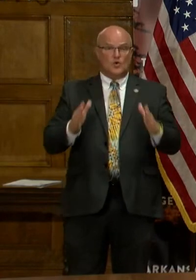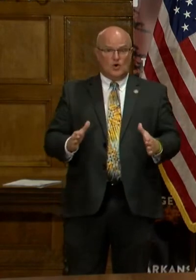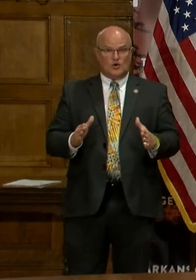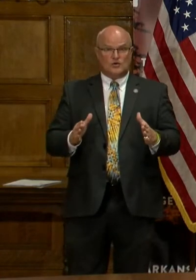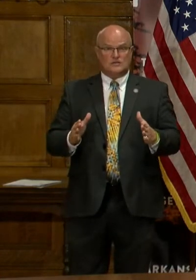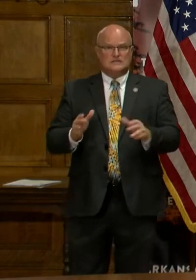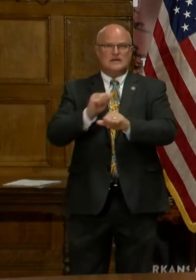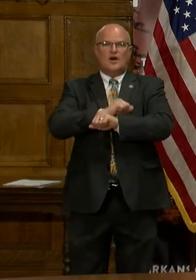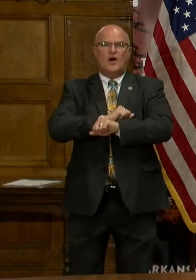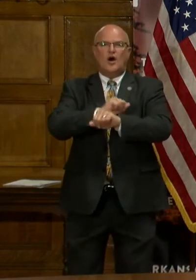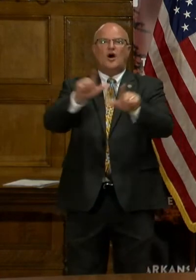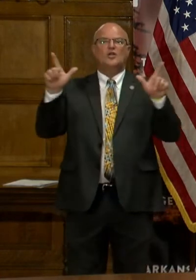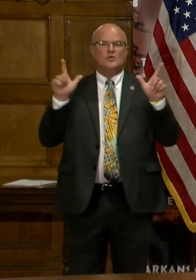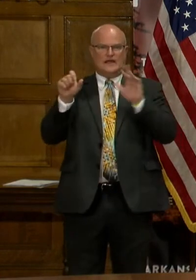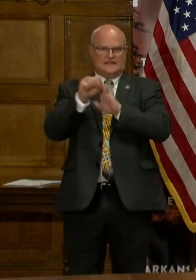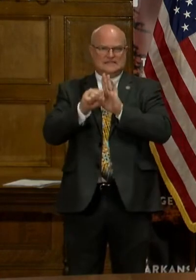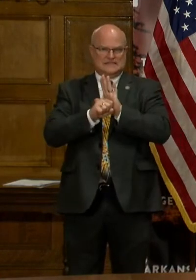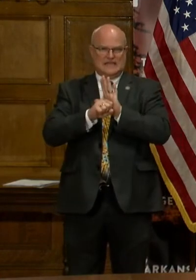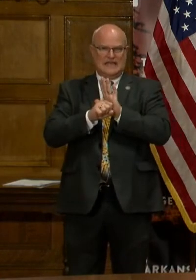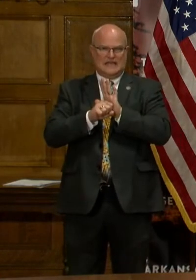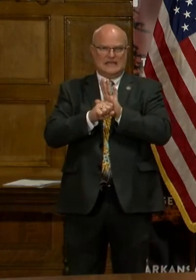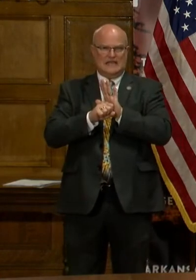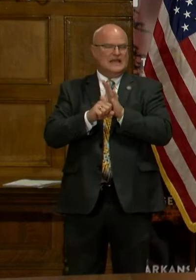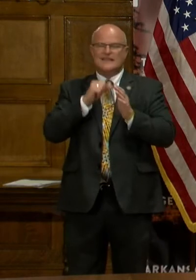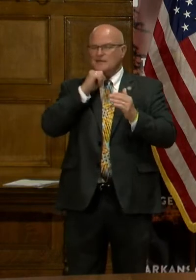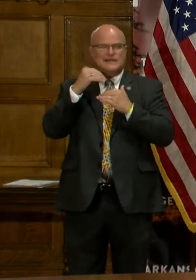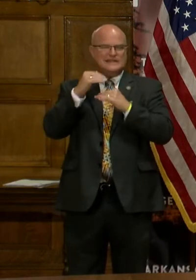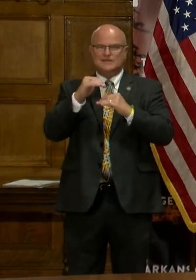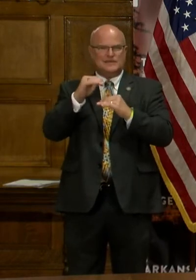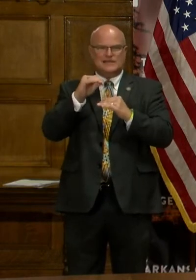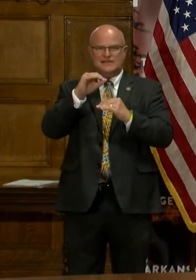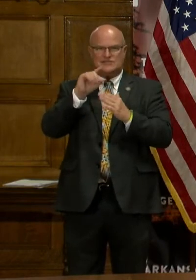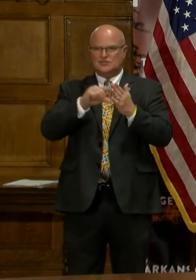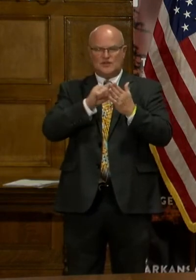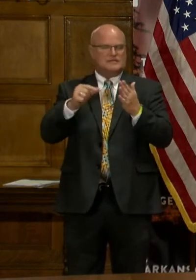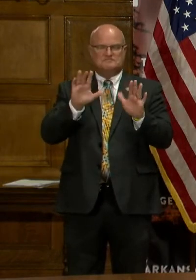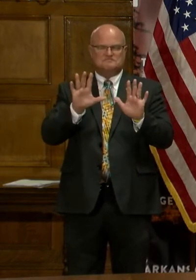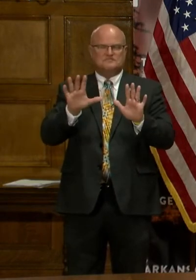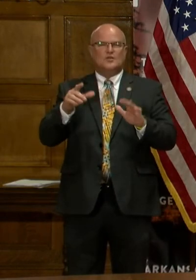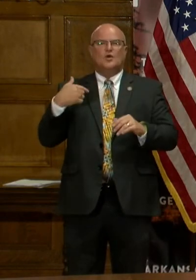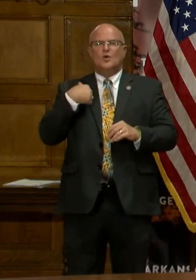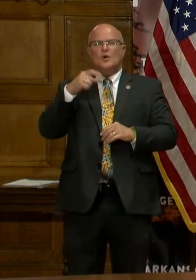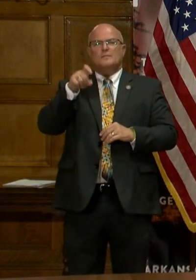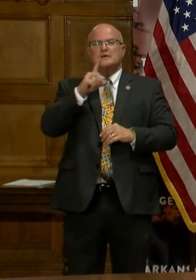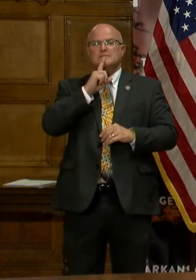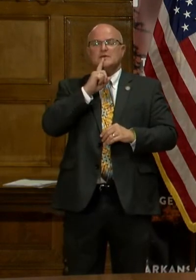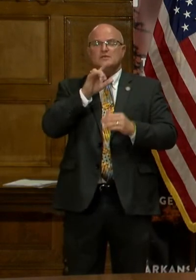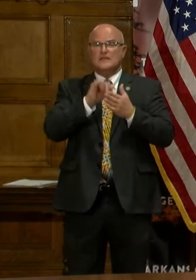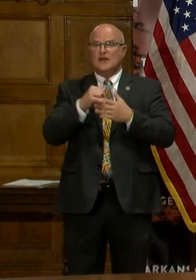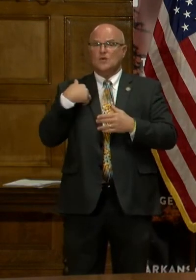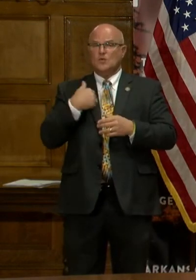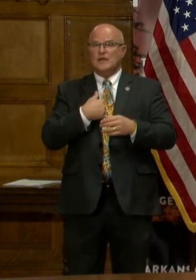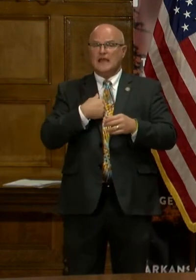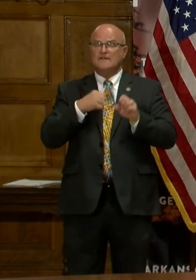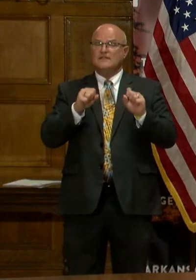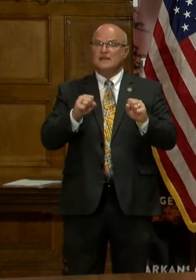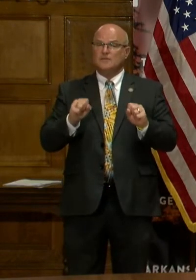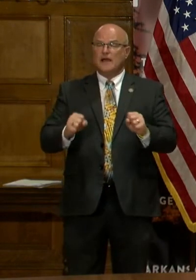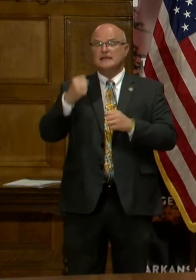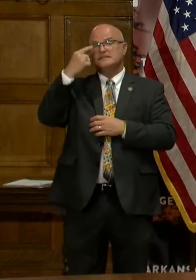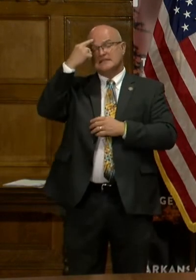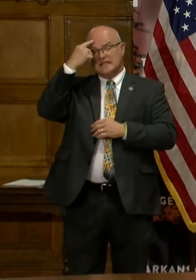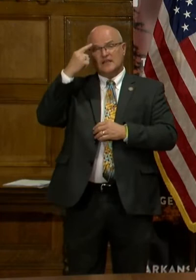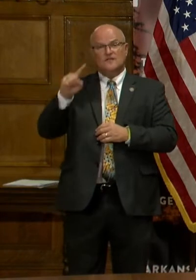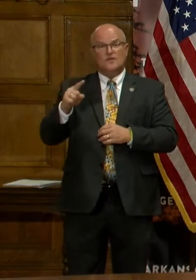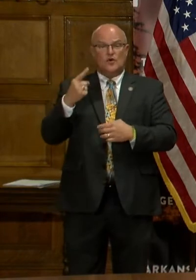all the parts of the state, so that won't be limited geographically. We will have to make sure that we have the capacity